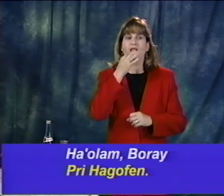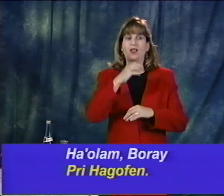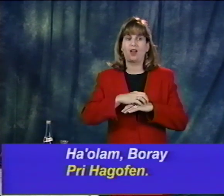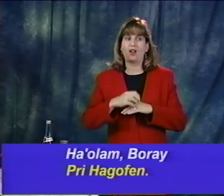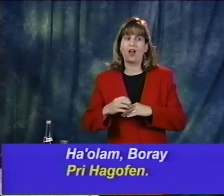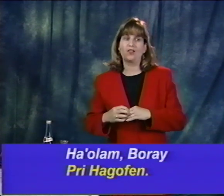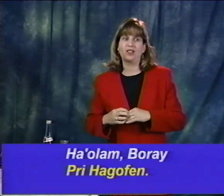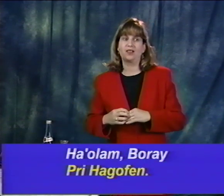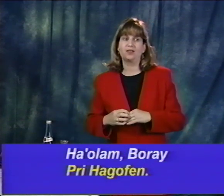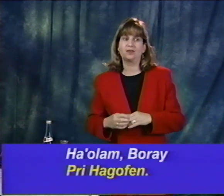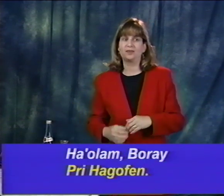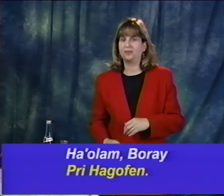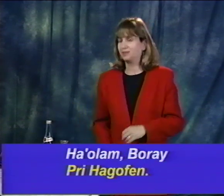peri hagafen.